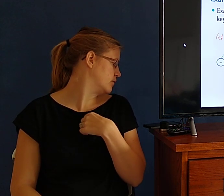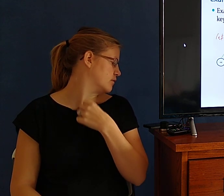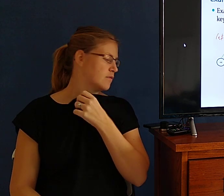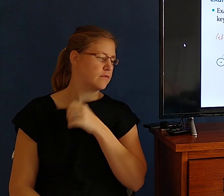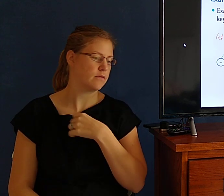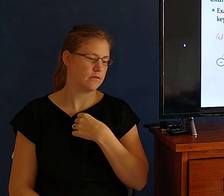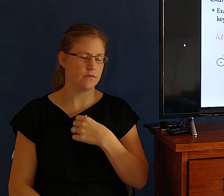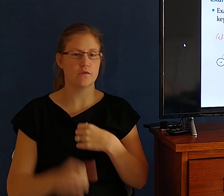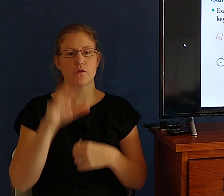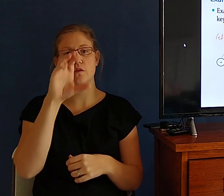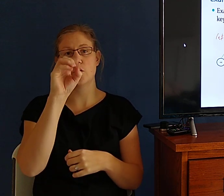it's 4.